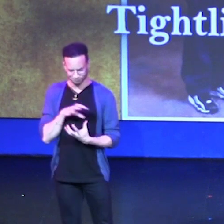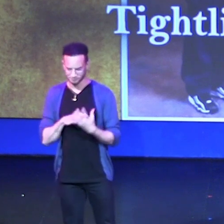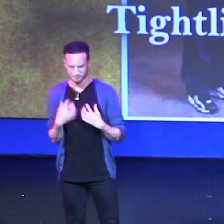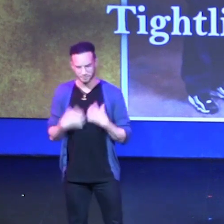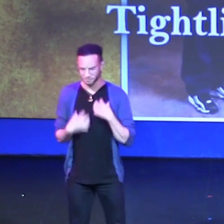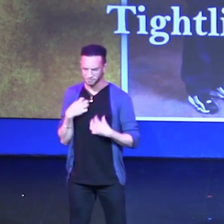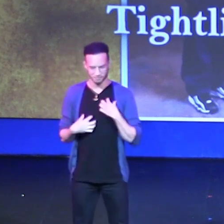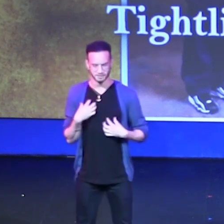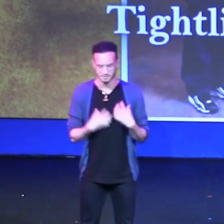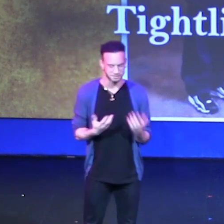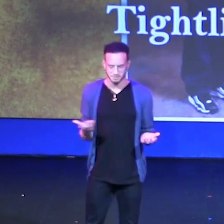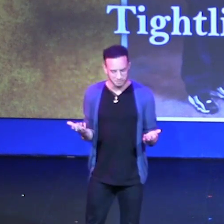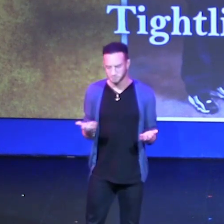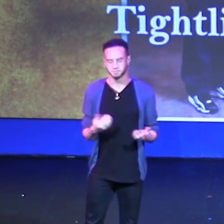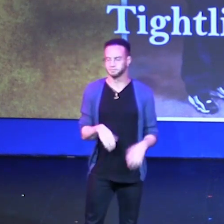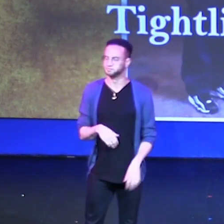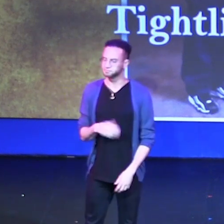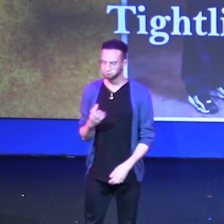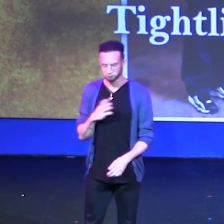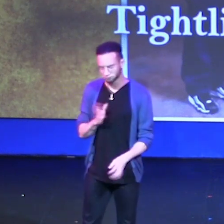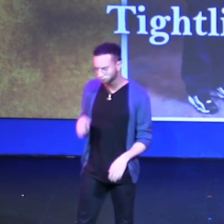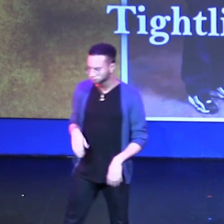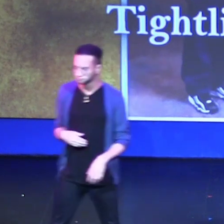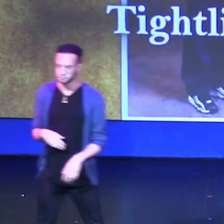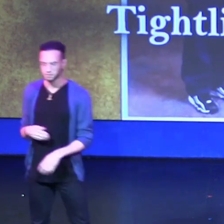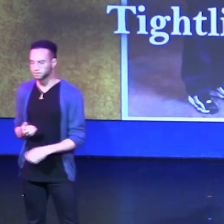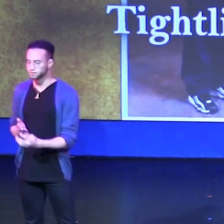who I was. Was I hard of hearing? Was I deaf? Did I sign? Did I speak?